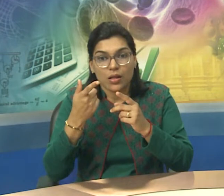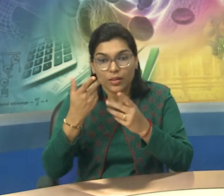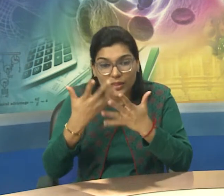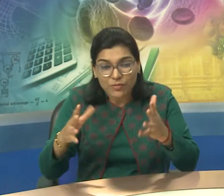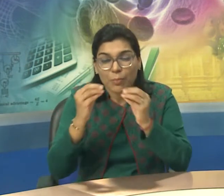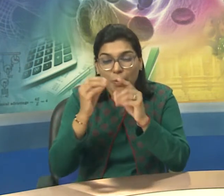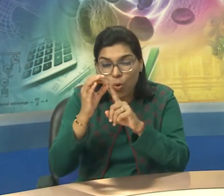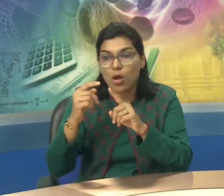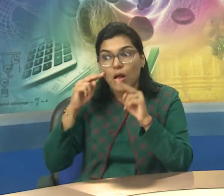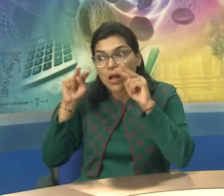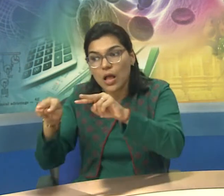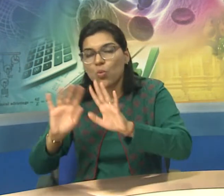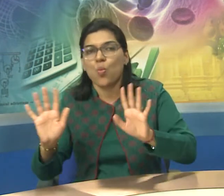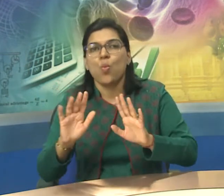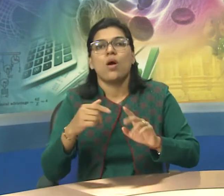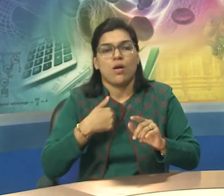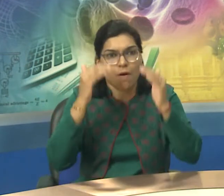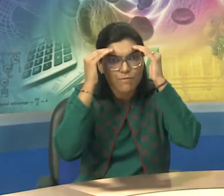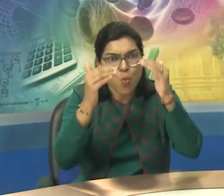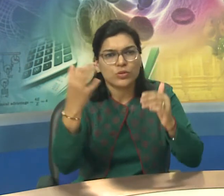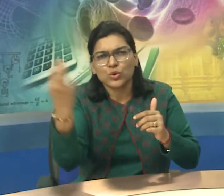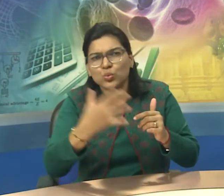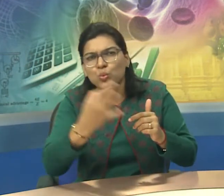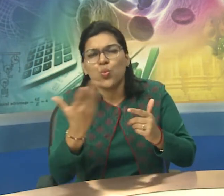By outsourcing, business can grow rapidly